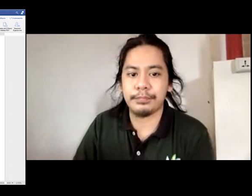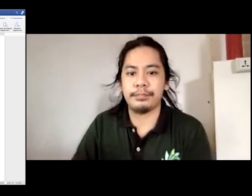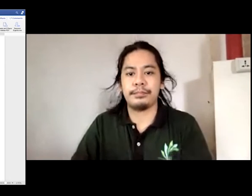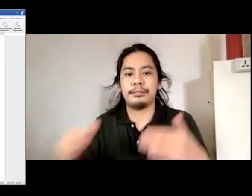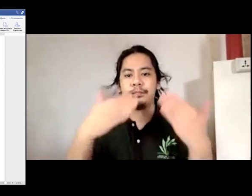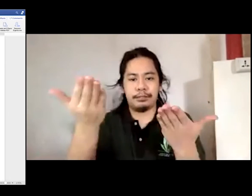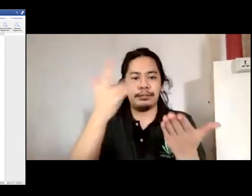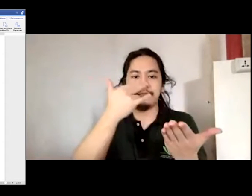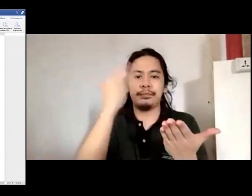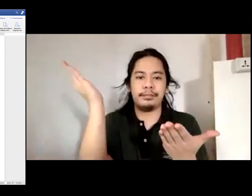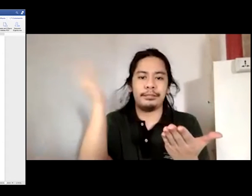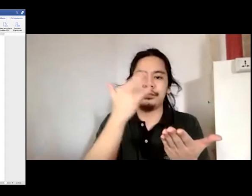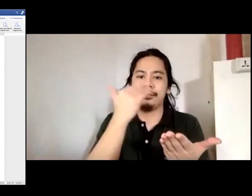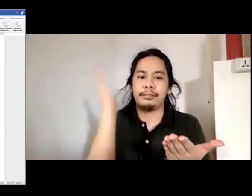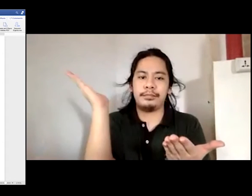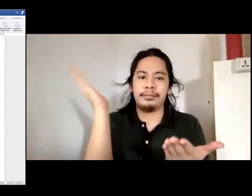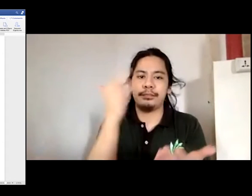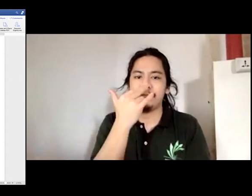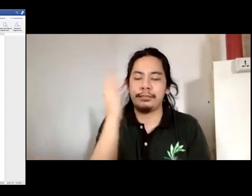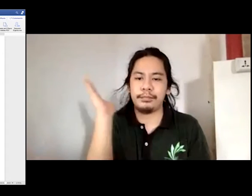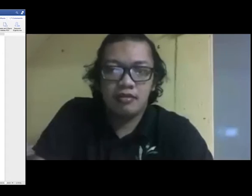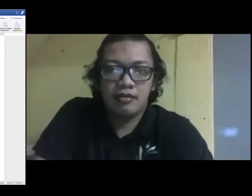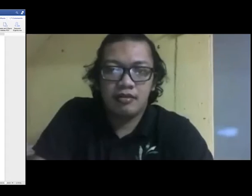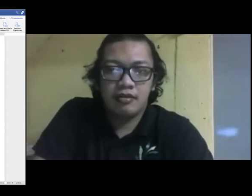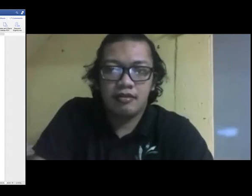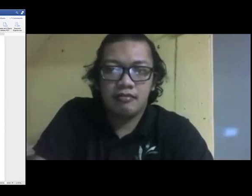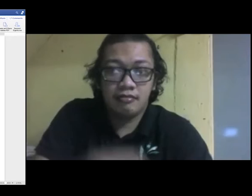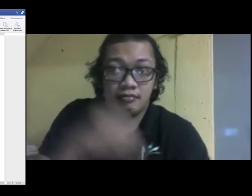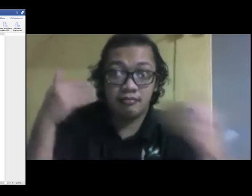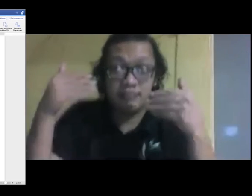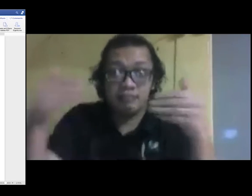I want the A without the B. Okay, fine. Nat, go ahead.